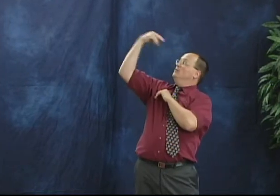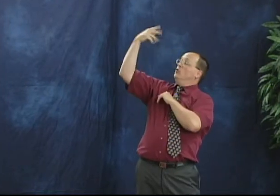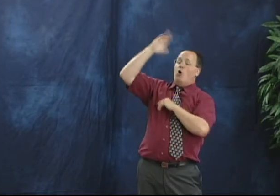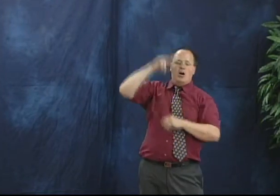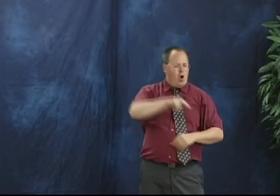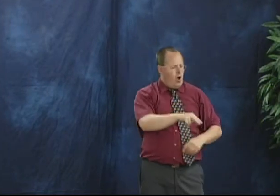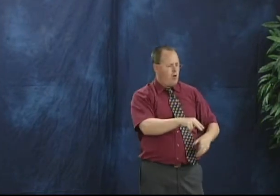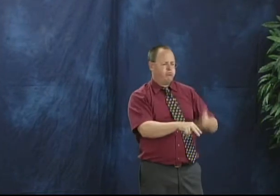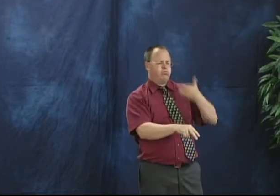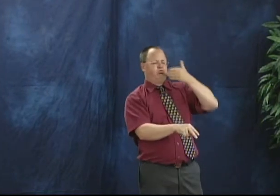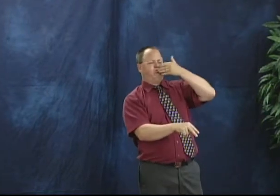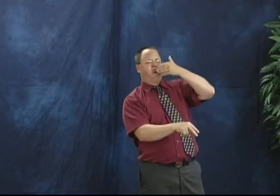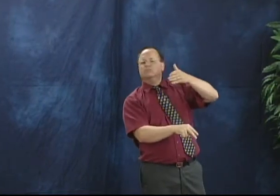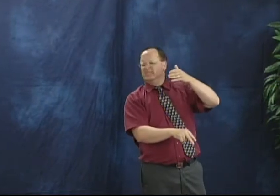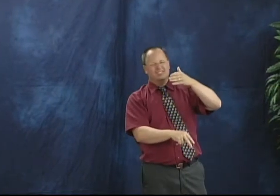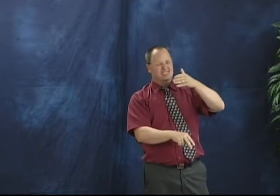before God.